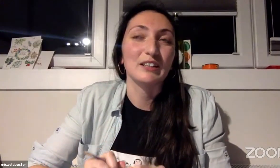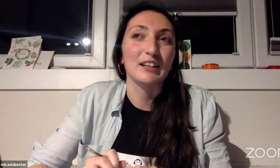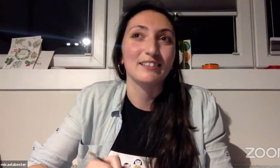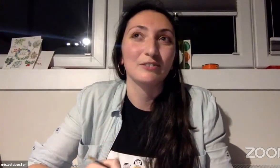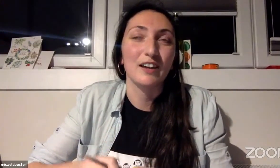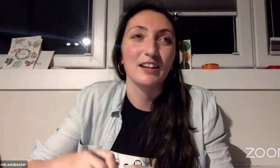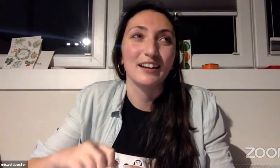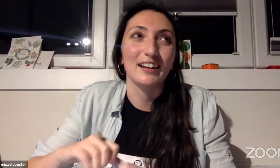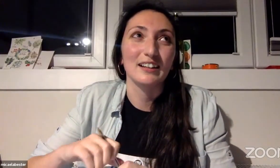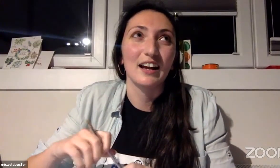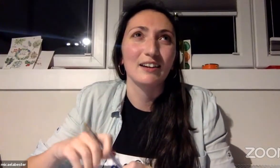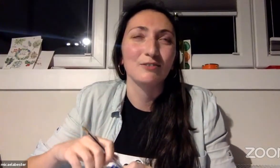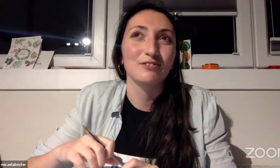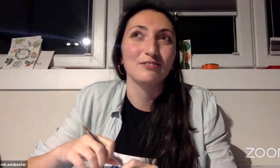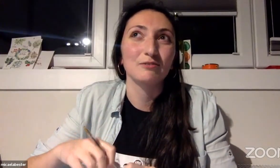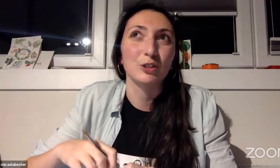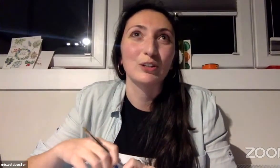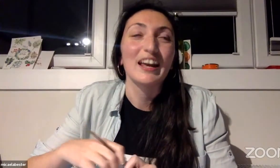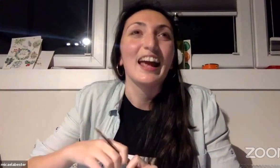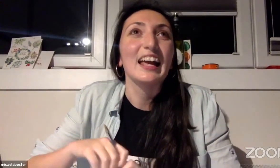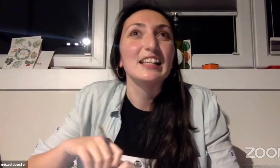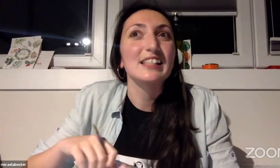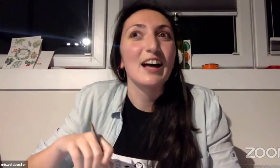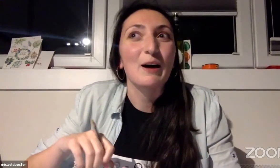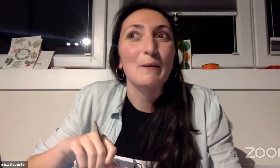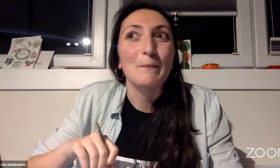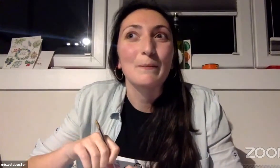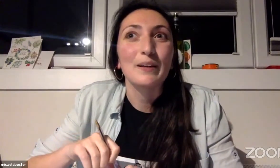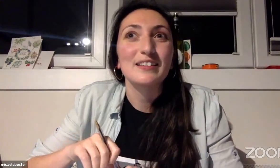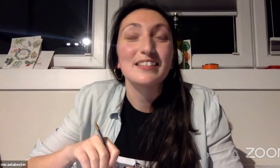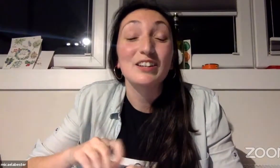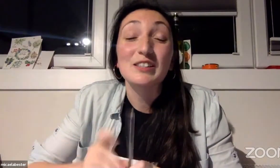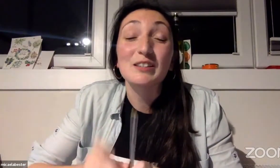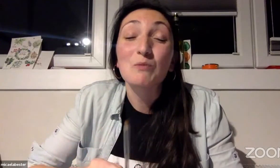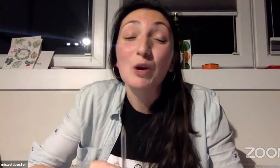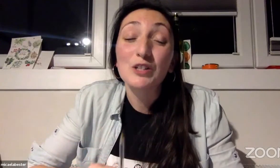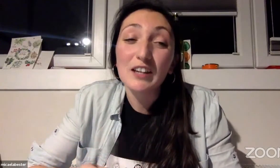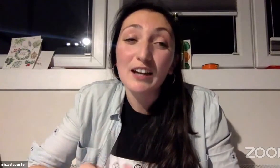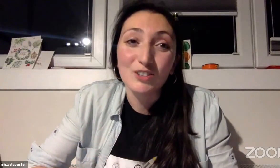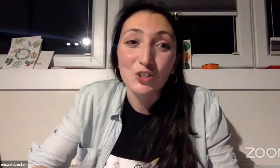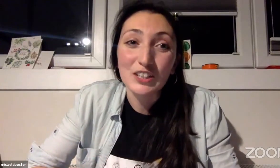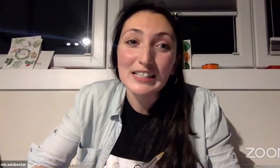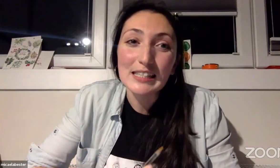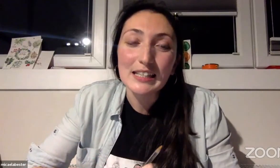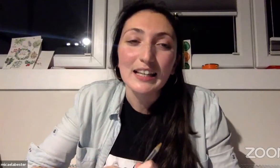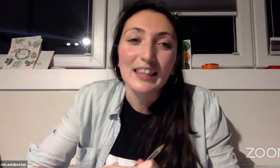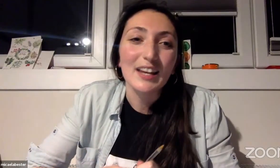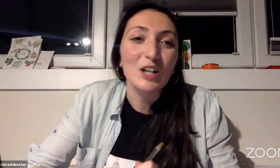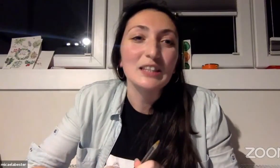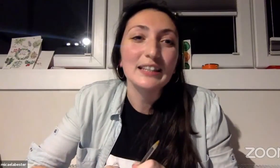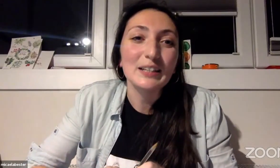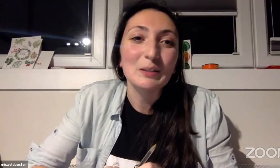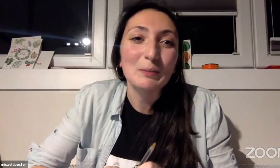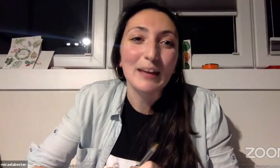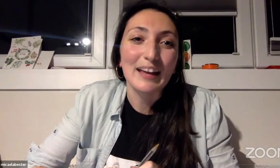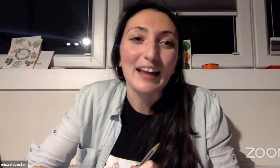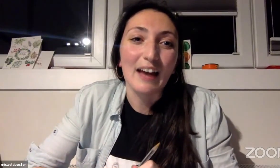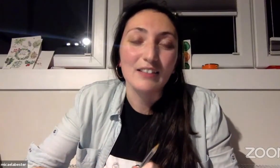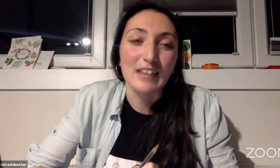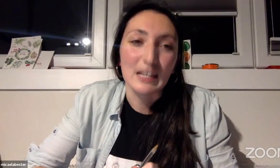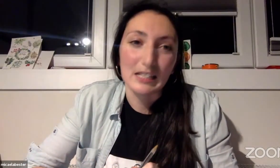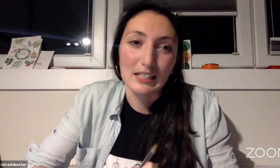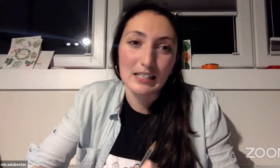think is really fun and kind of rude is there are some words for countries that are a little